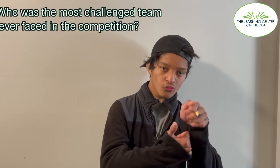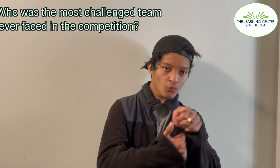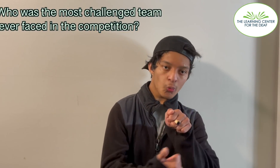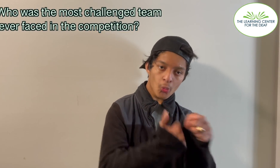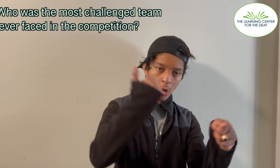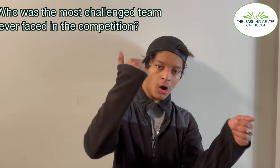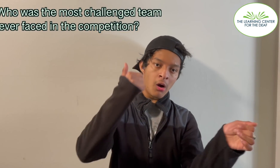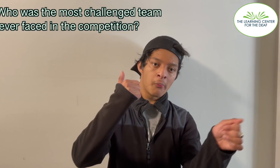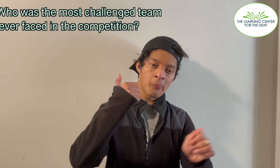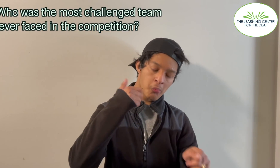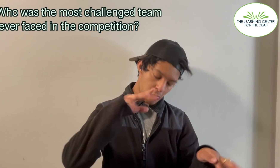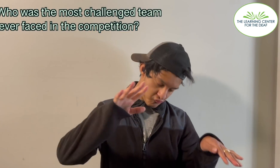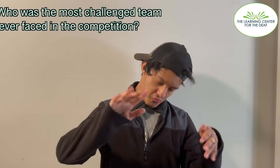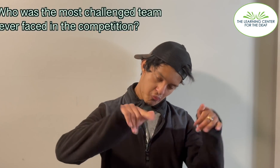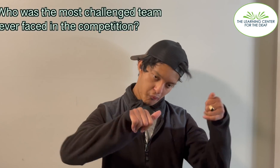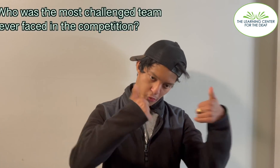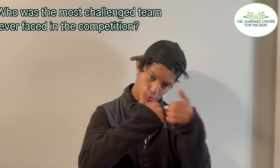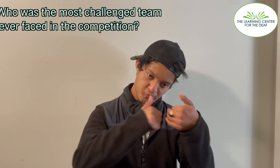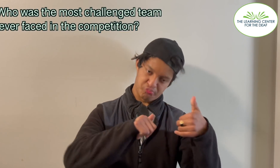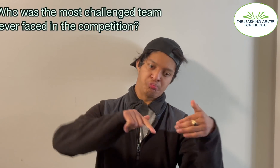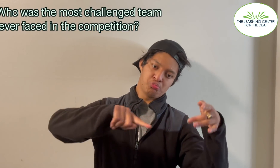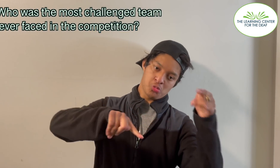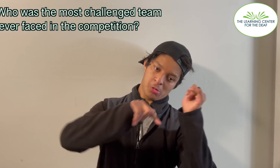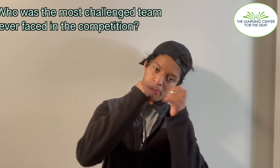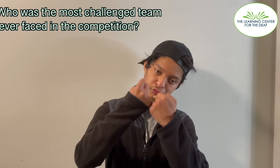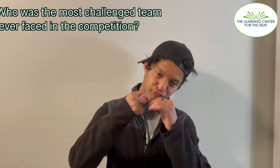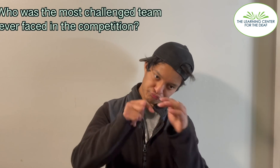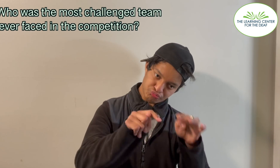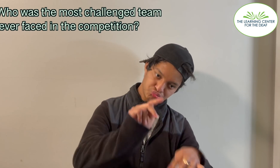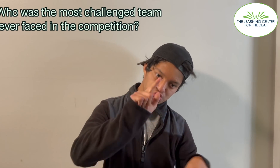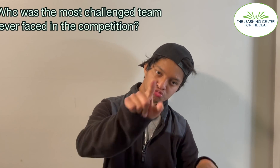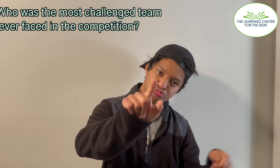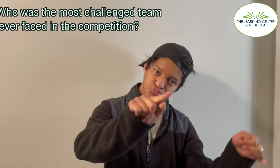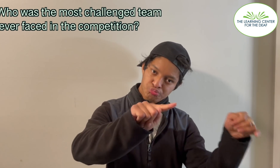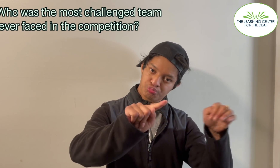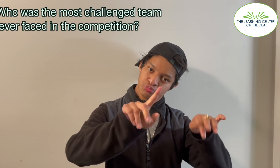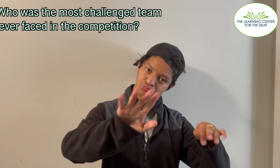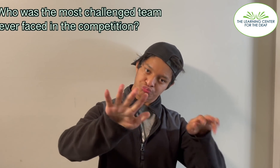Who was the most challenging team you ever faced in the competition?